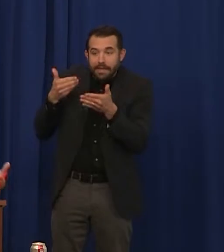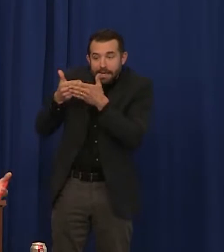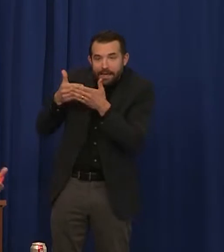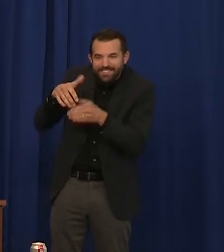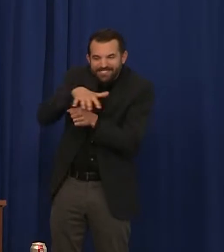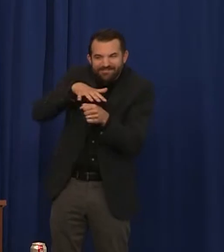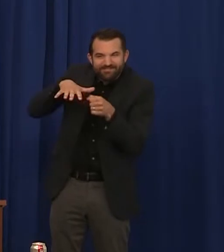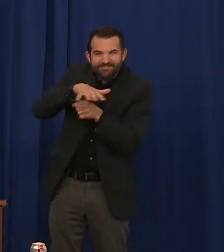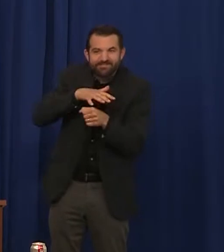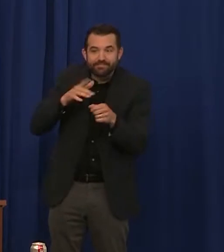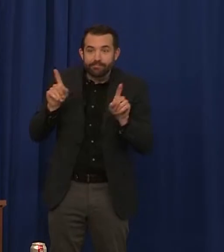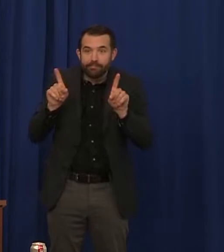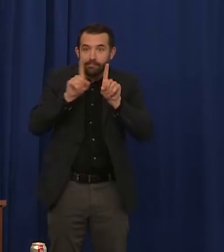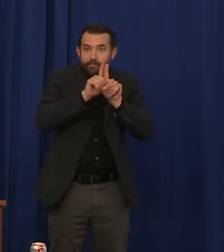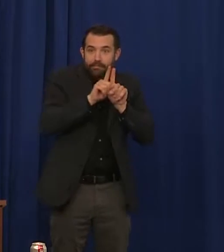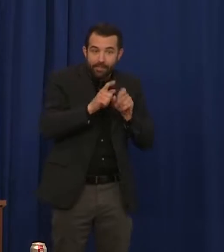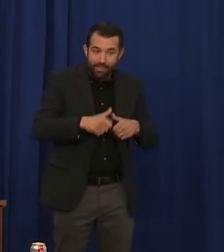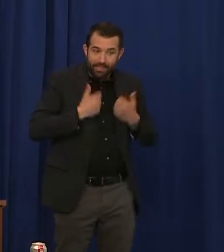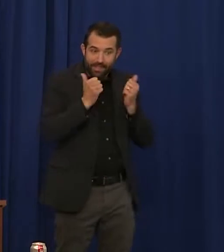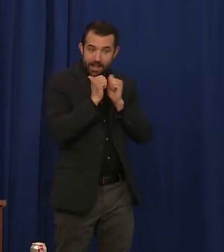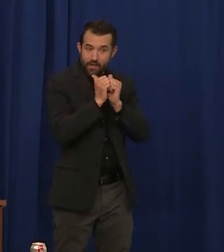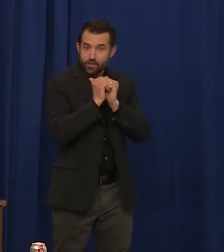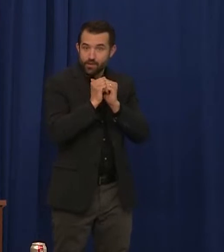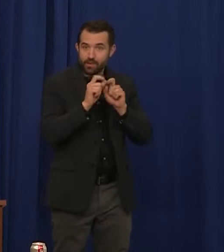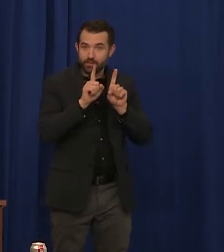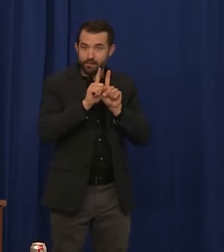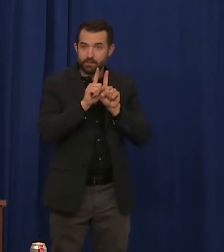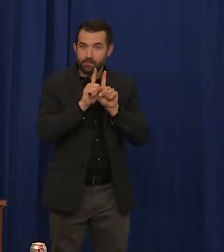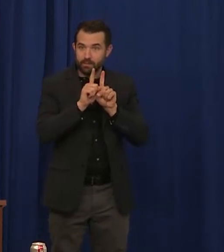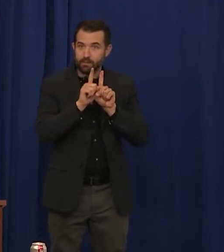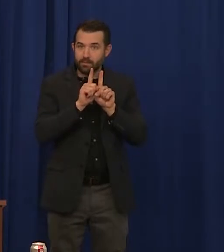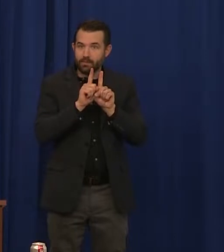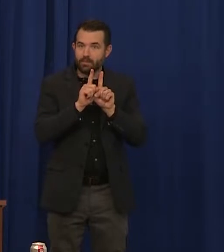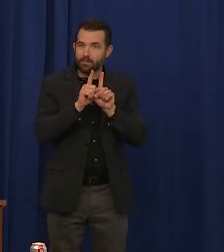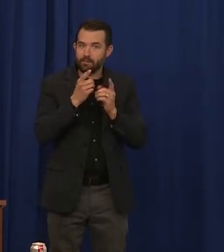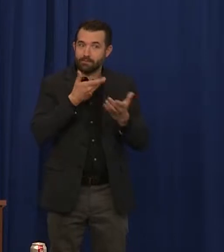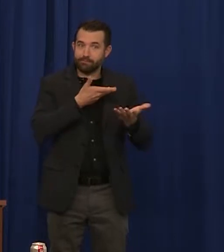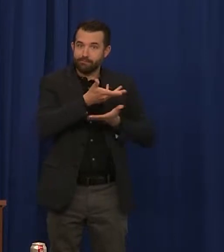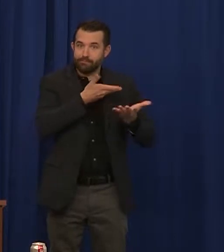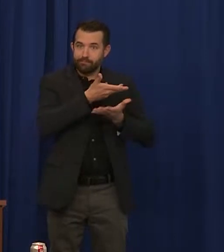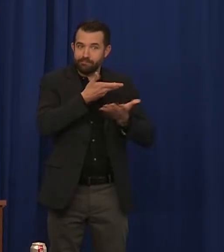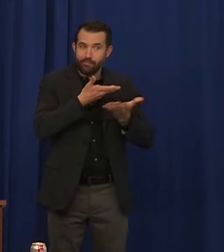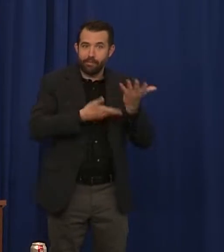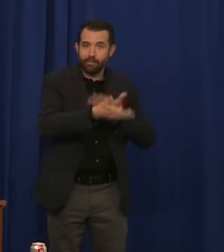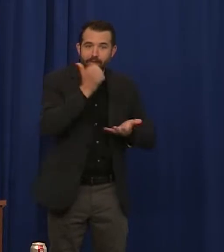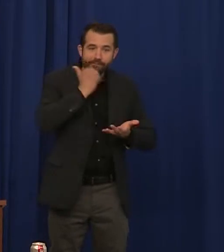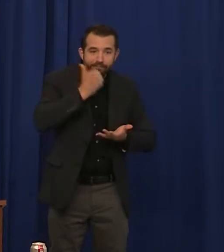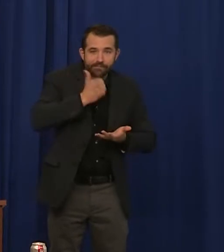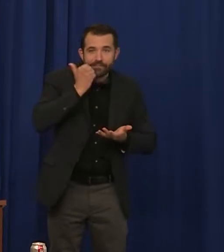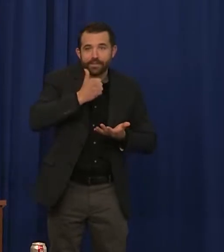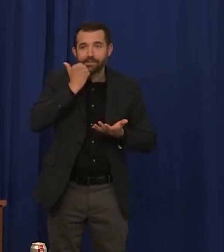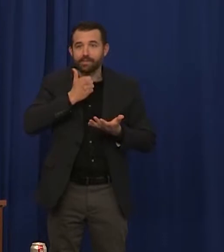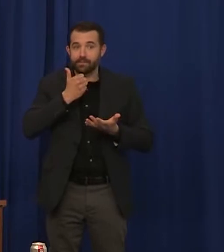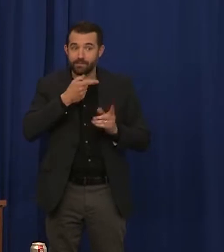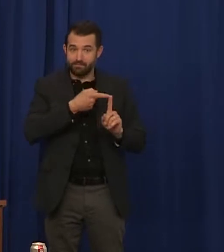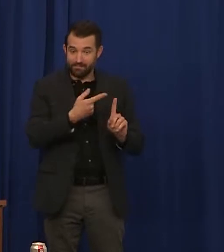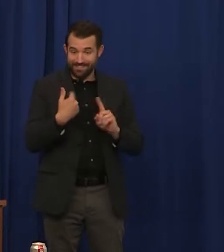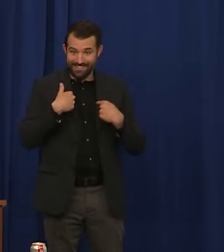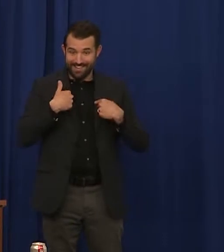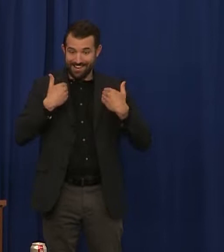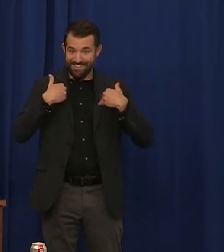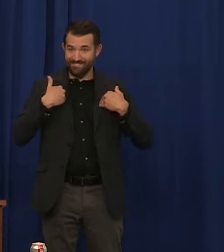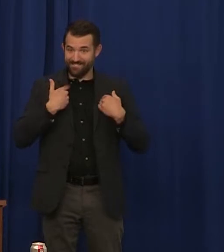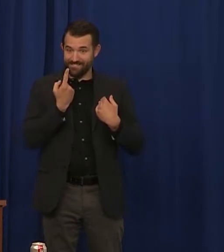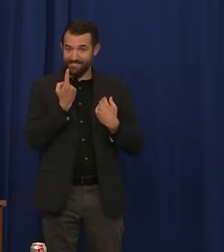who lives with the confirmed case, spends a lot of time with the confirmed case, if after 3 to 5 to